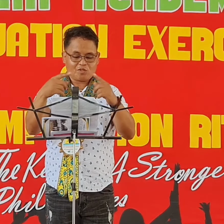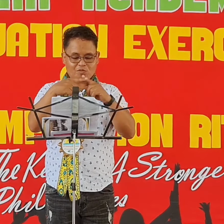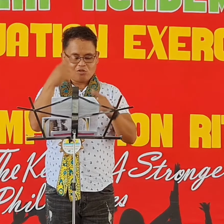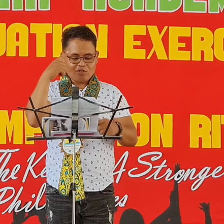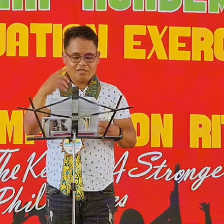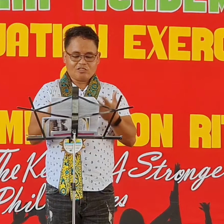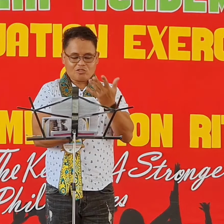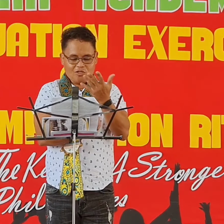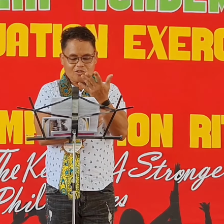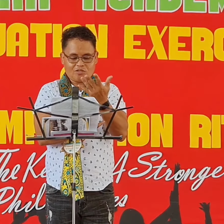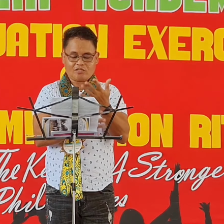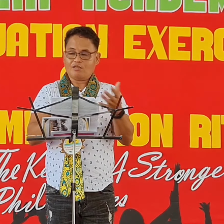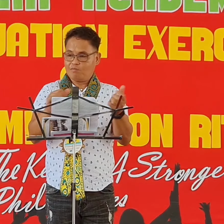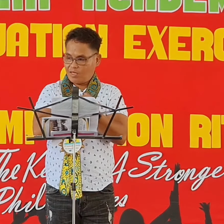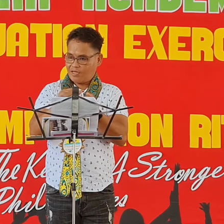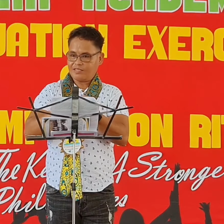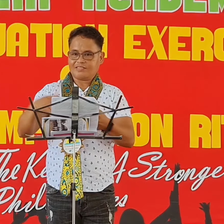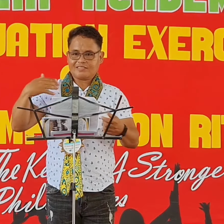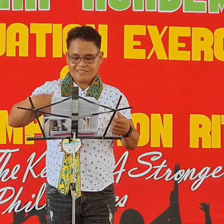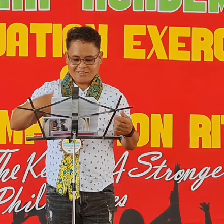Schedules for cooking. Taking a bath.